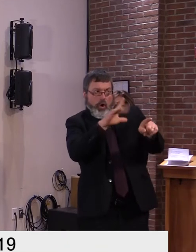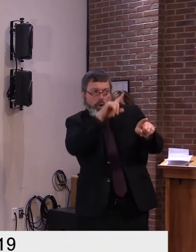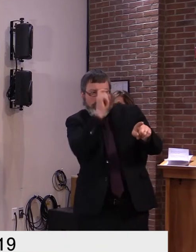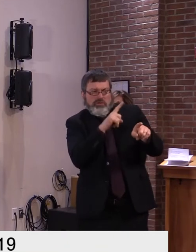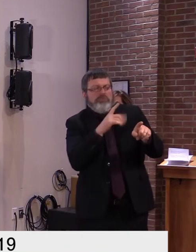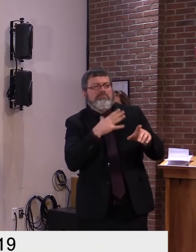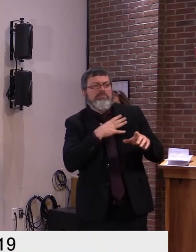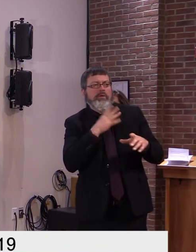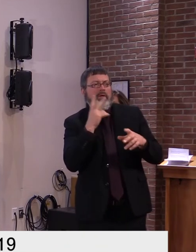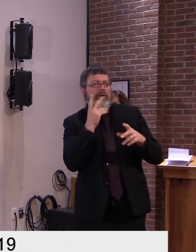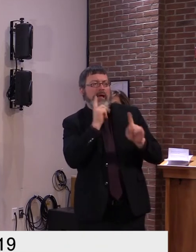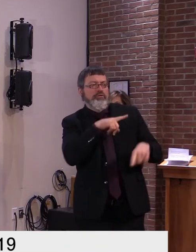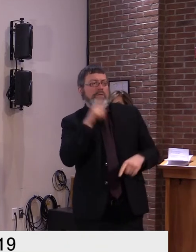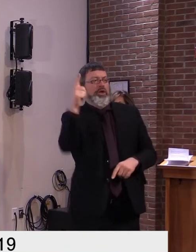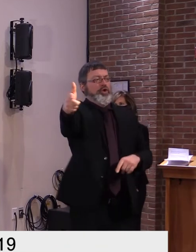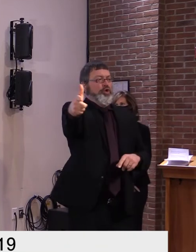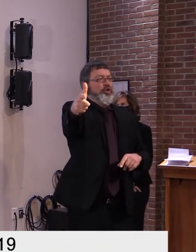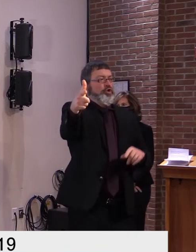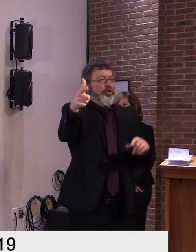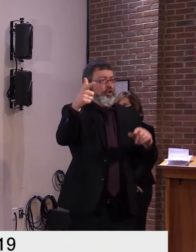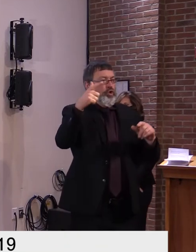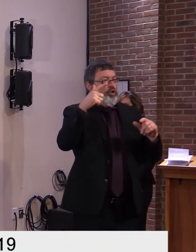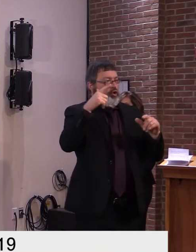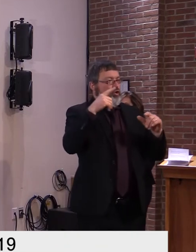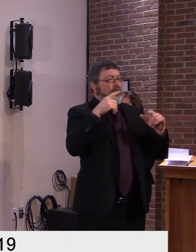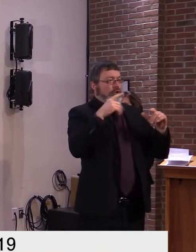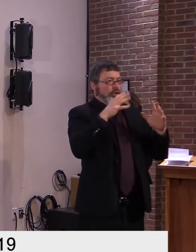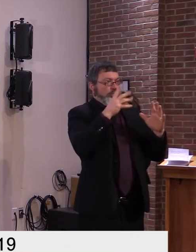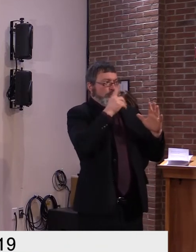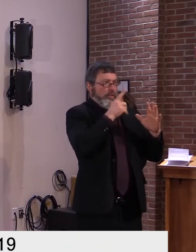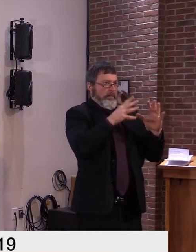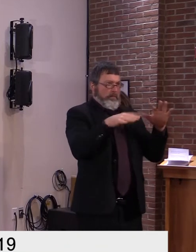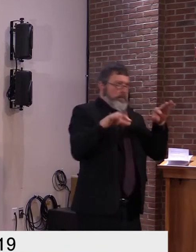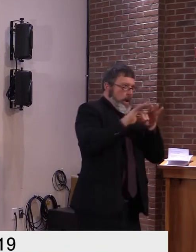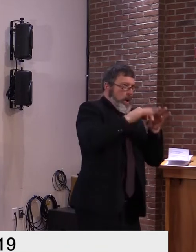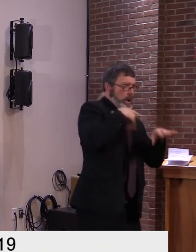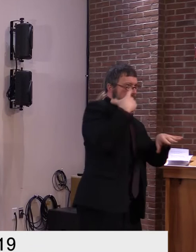terms of numbers and types of vaccine.